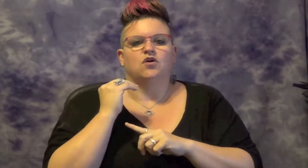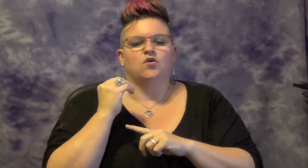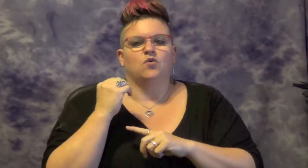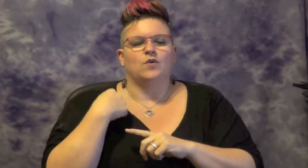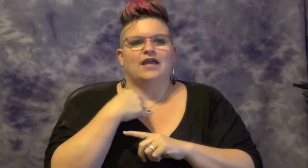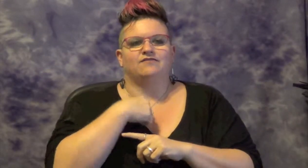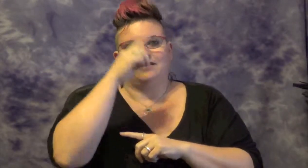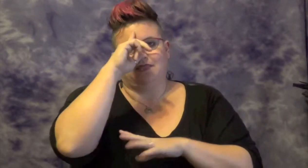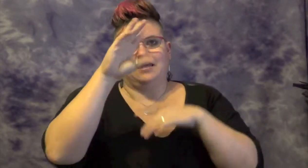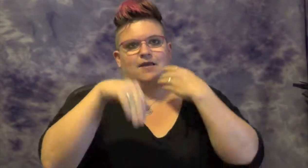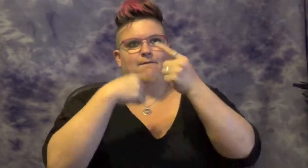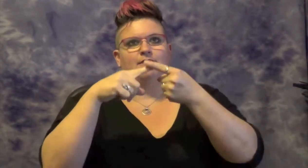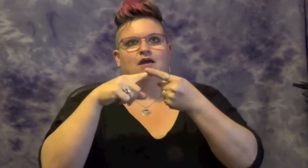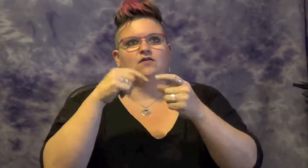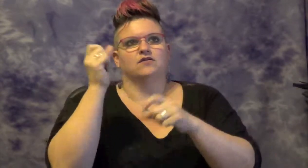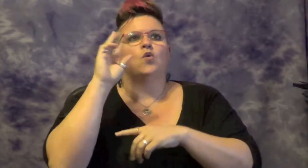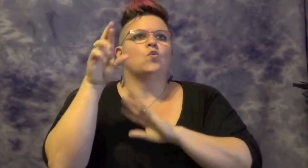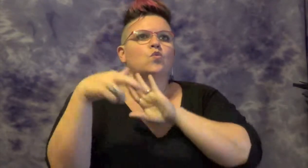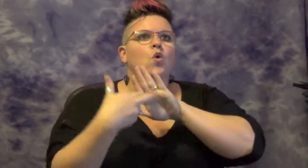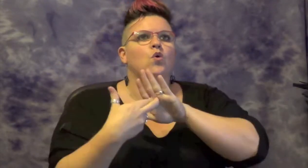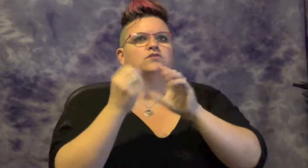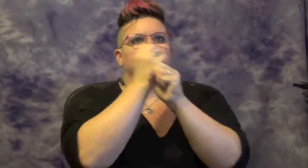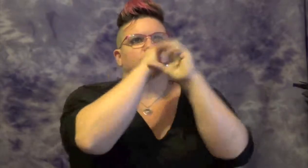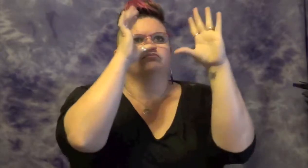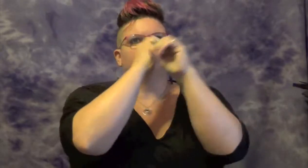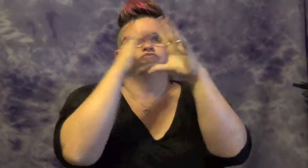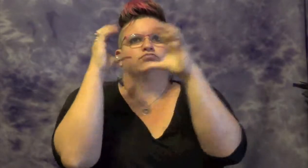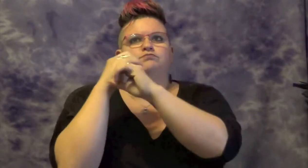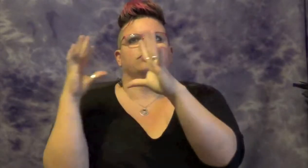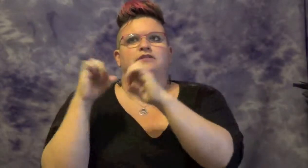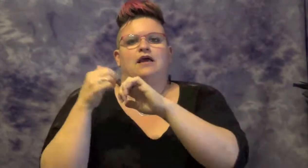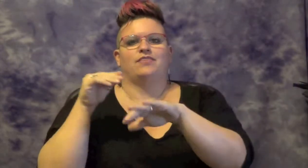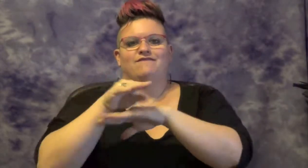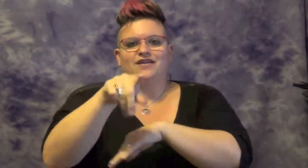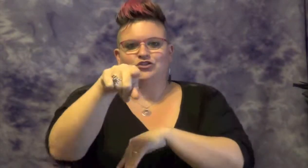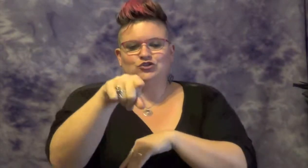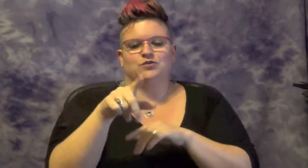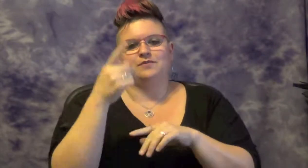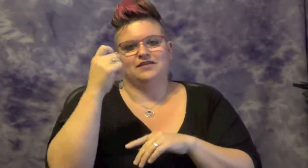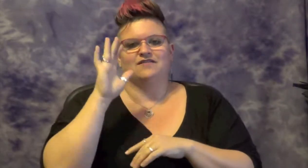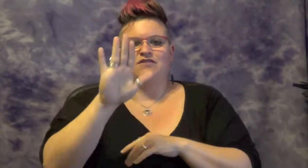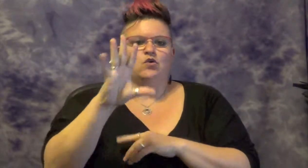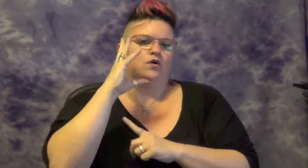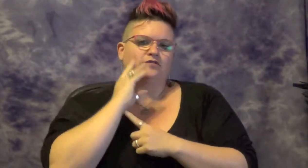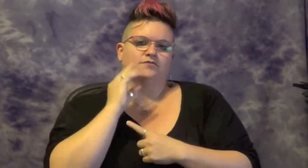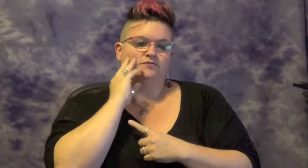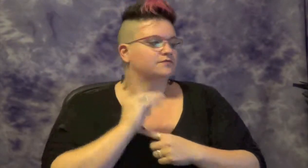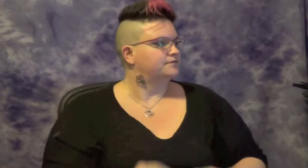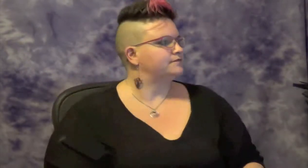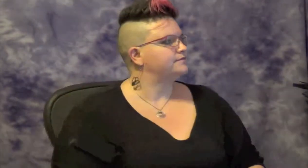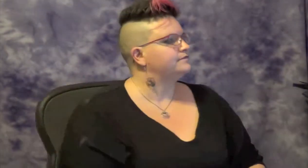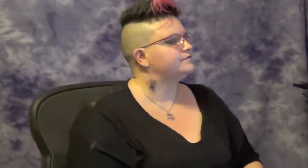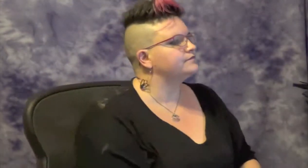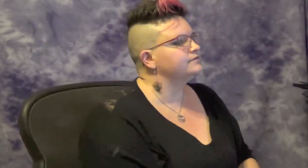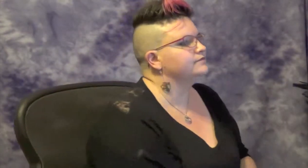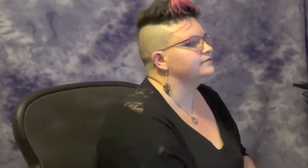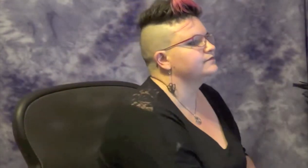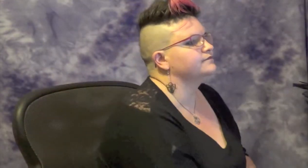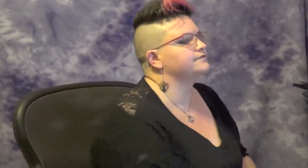And so it doesn't fit the norm of what we expect waiters to be. So it definitely affects you. And so all those different